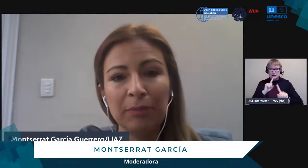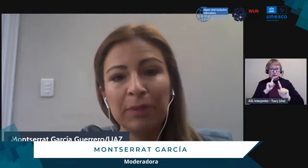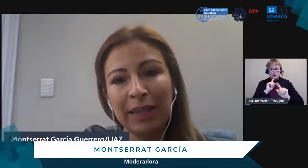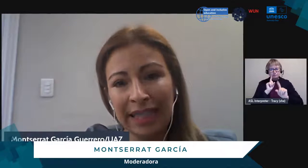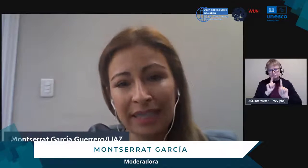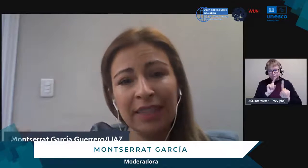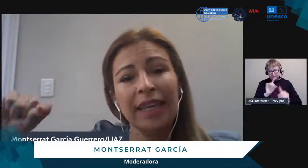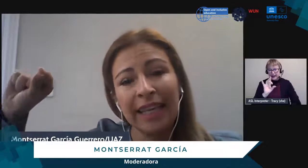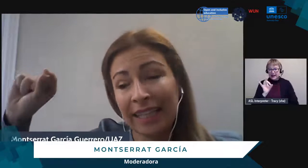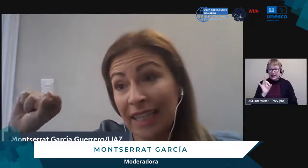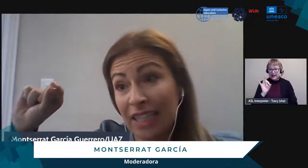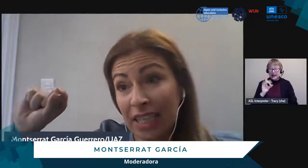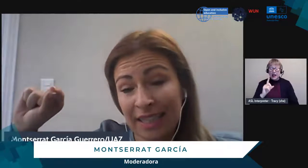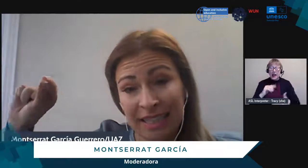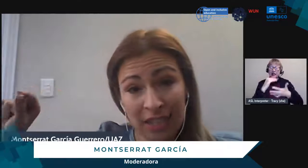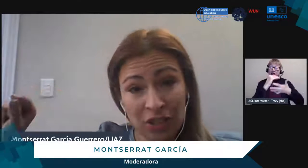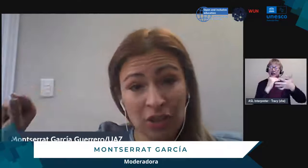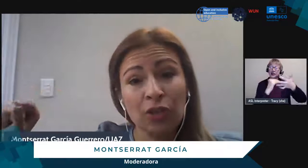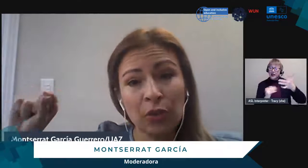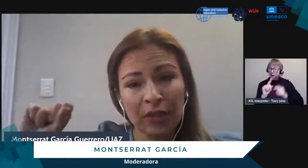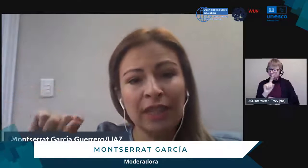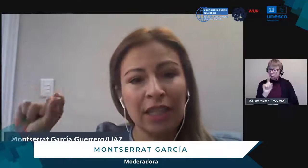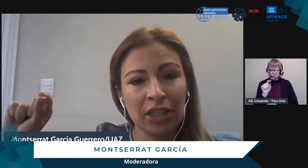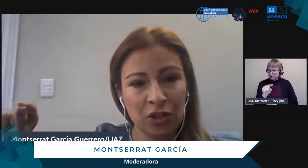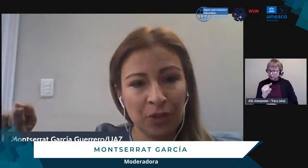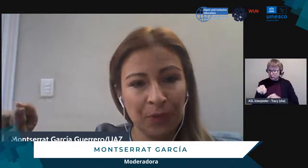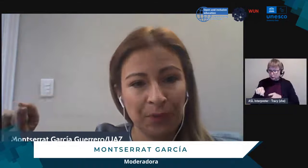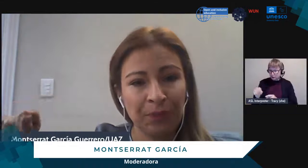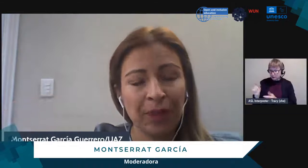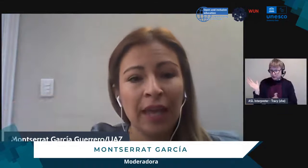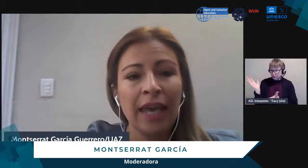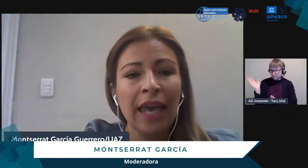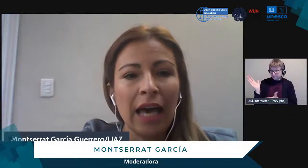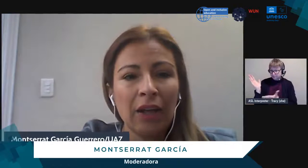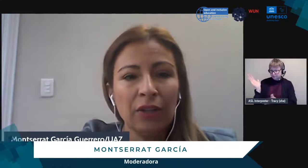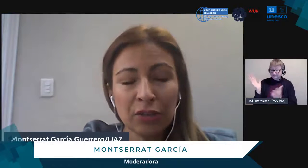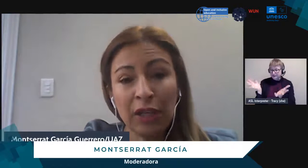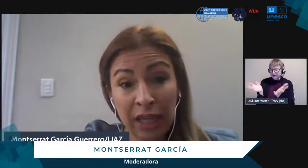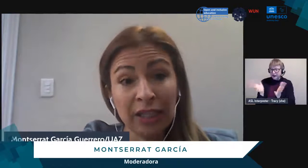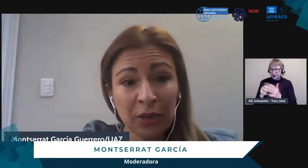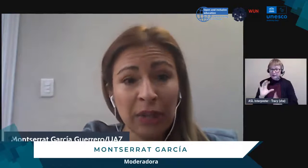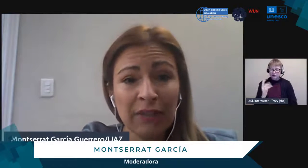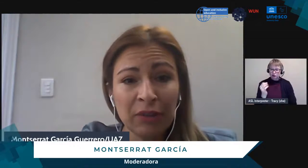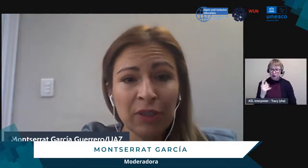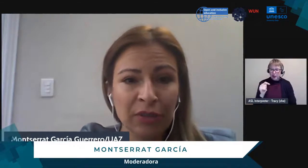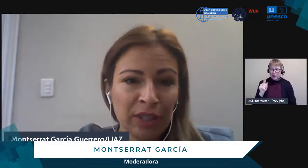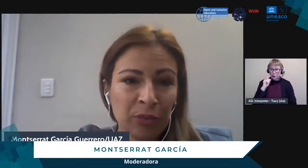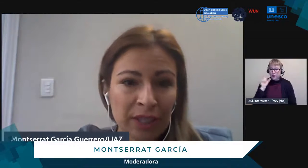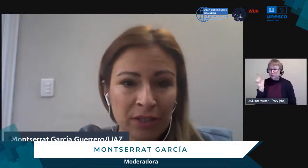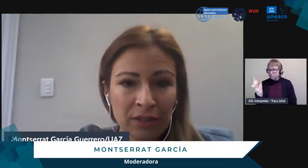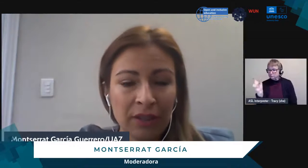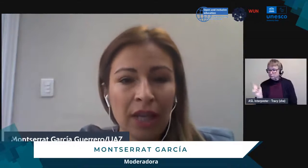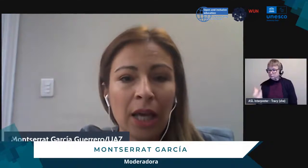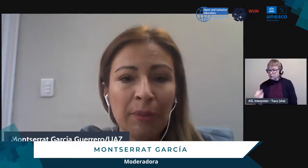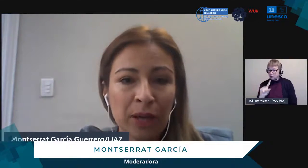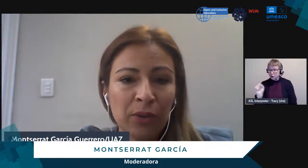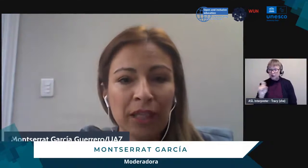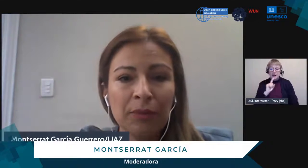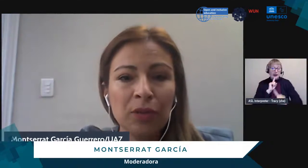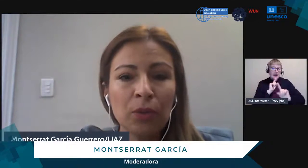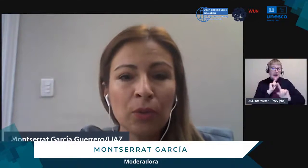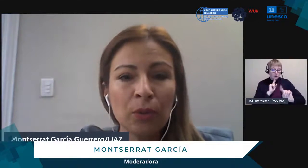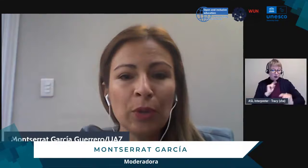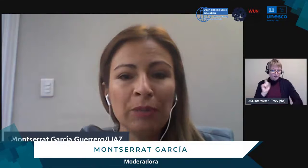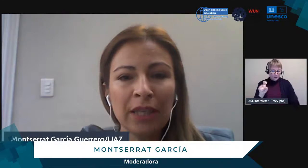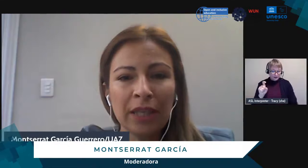questions that will be placed in the chat section during the lecture. On this regard, we have a recurring question